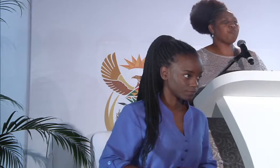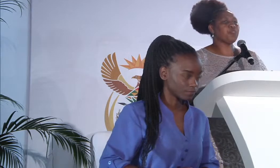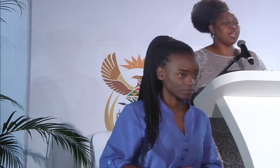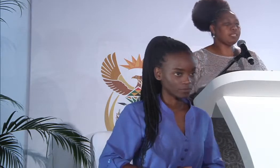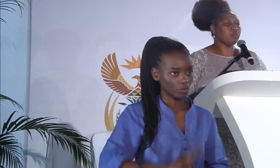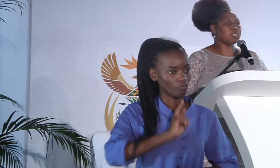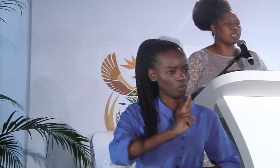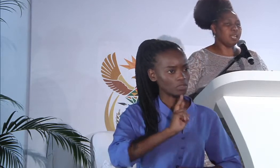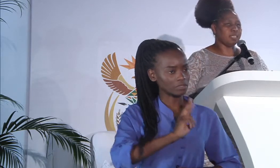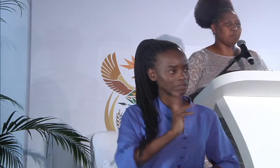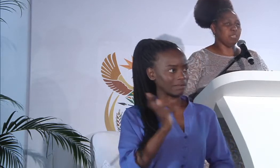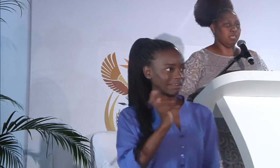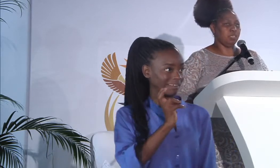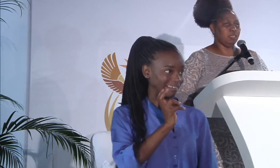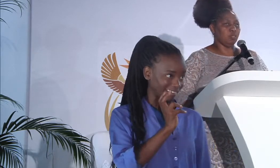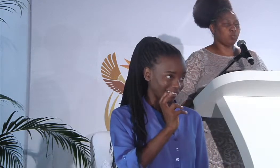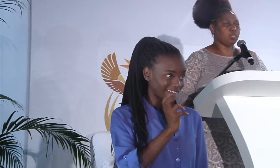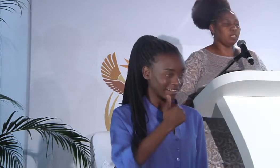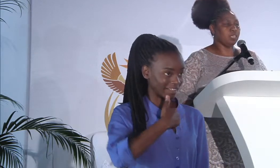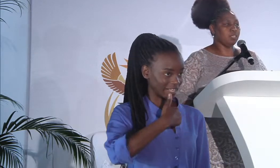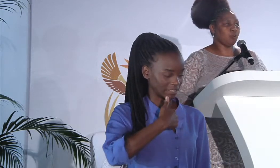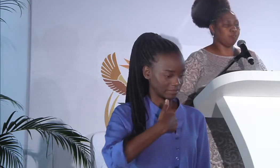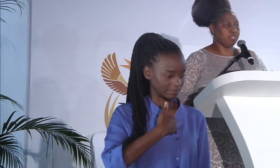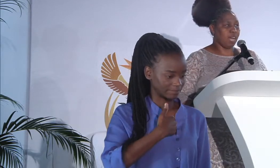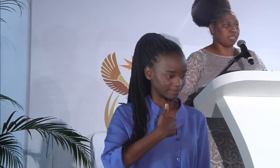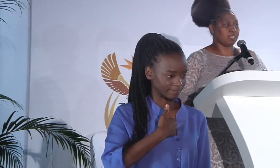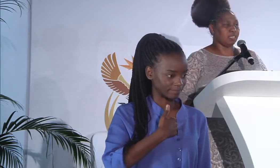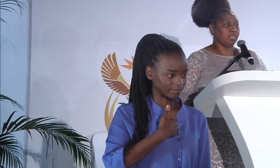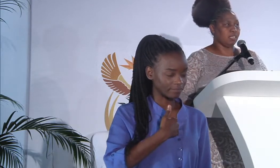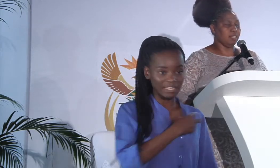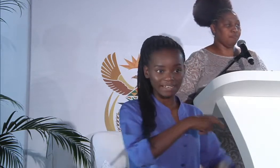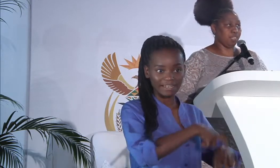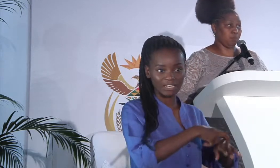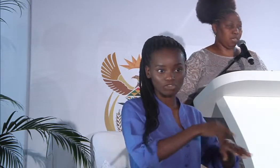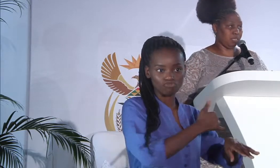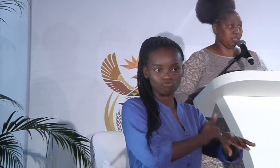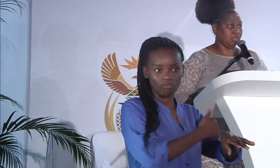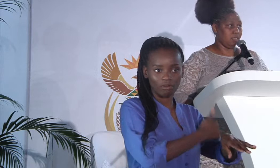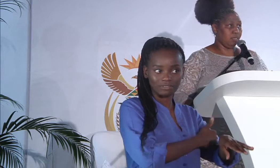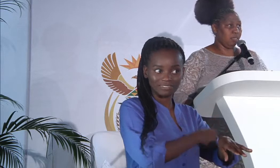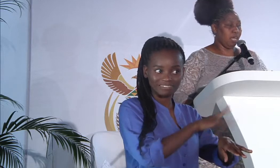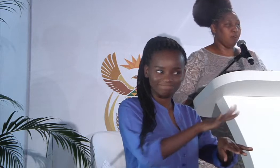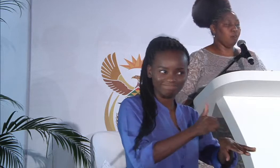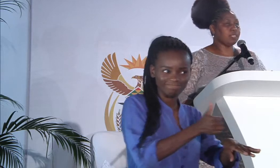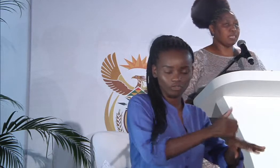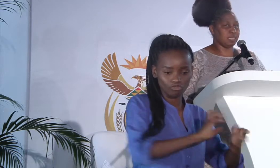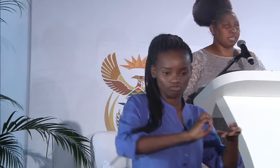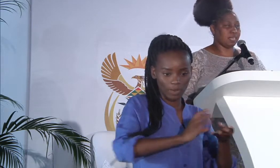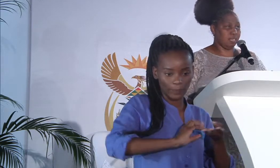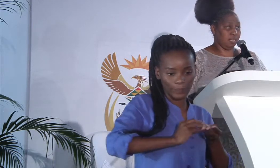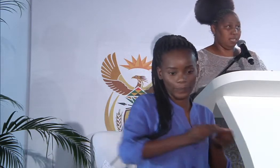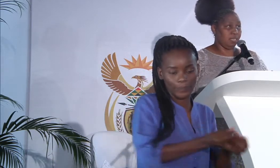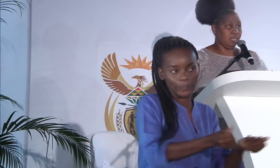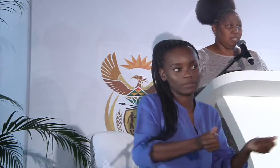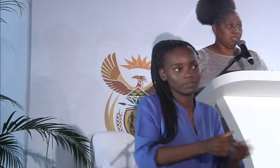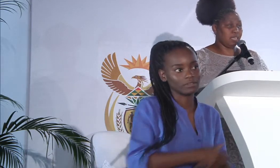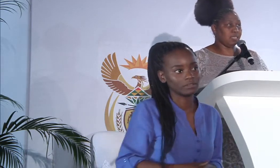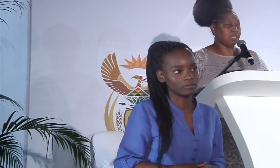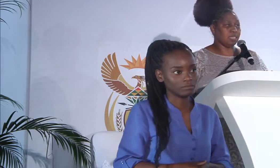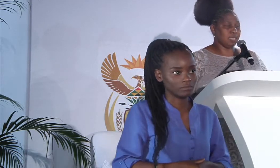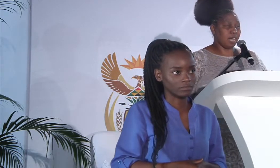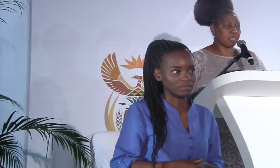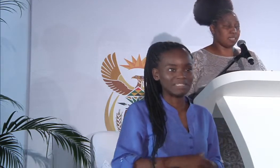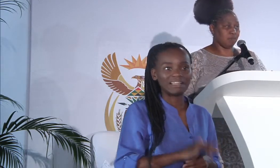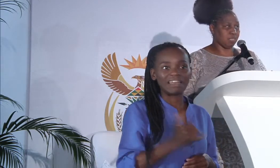with that which led me to the need of drugs in the first place, and not necessarily chasing